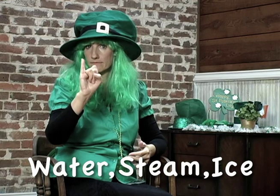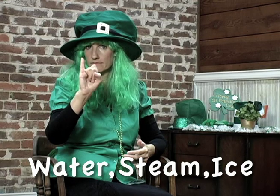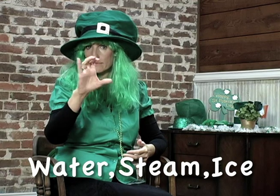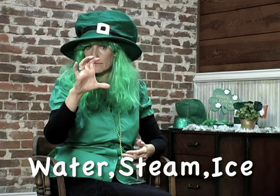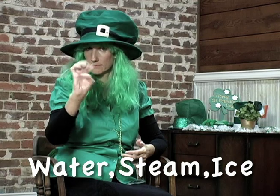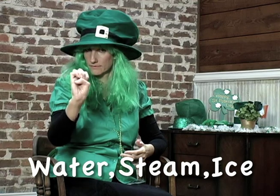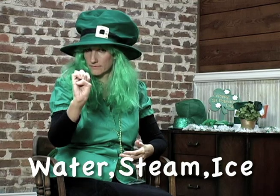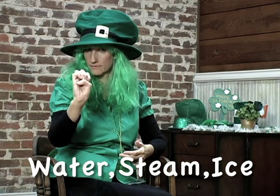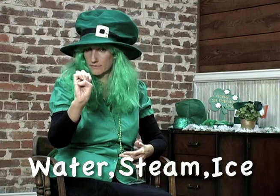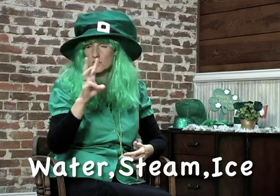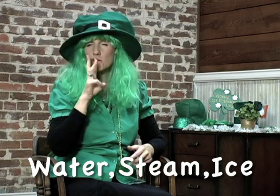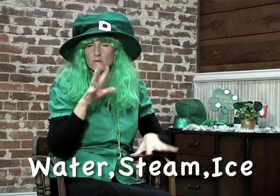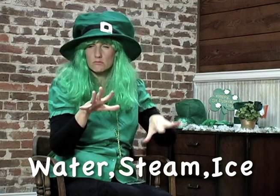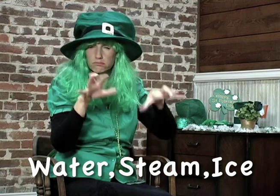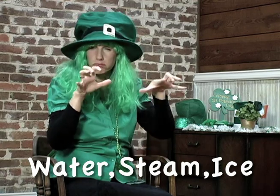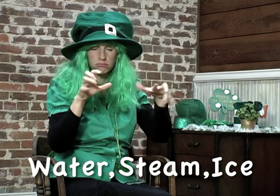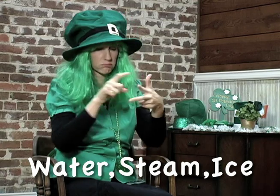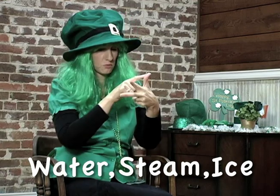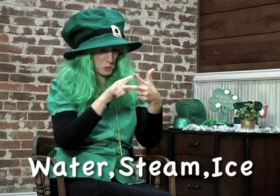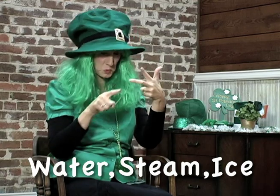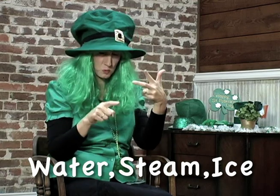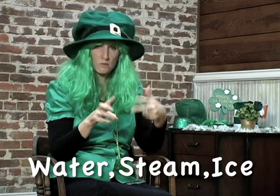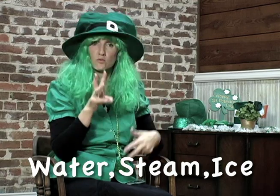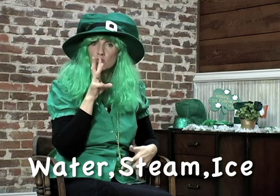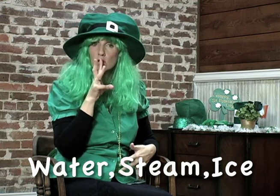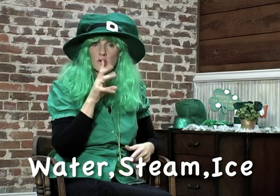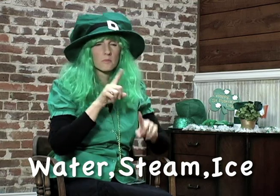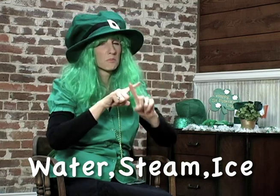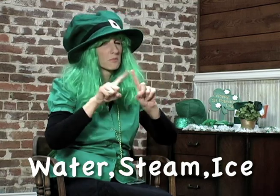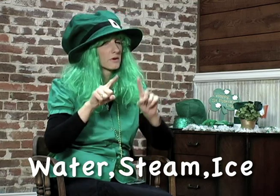and ice. They're three different